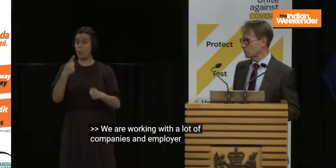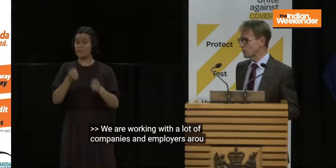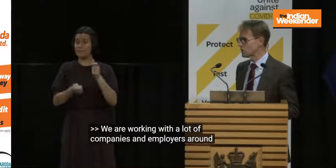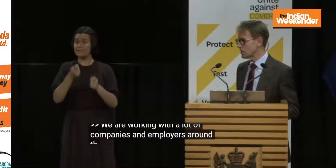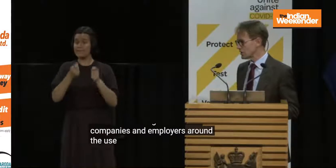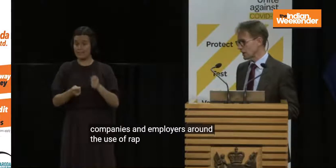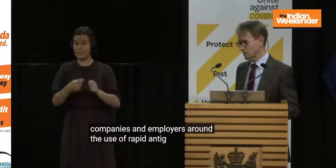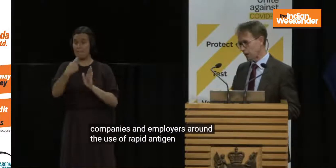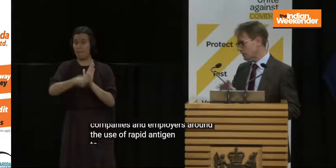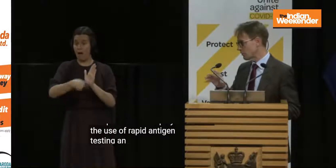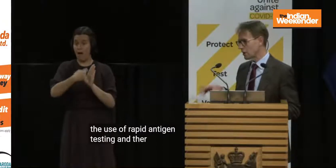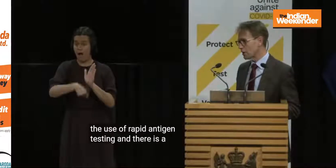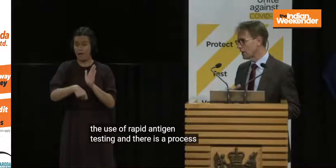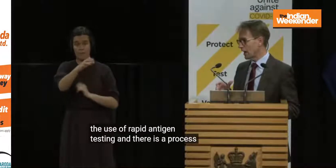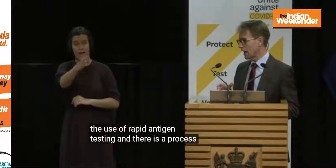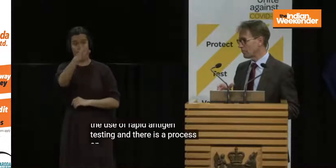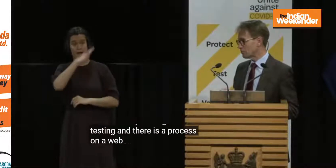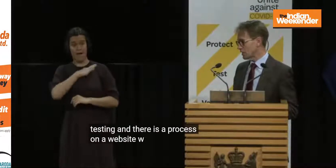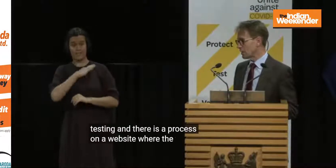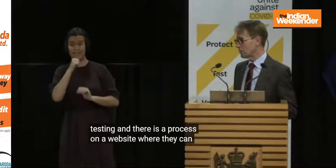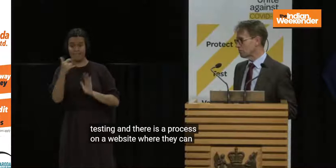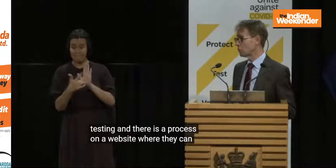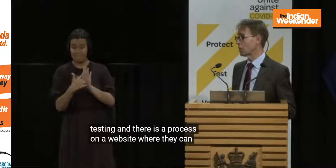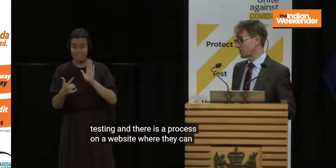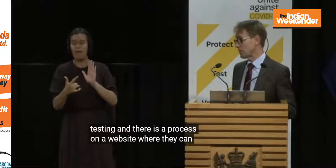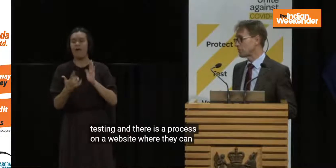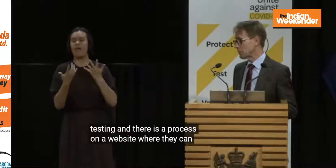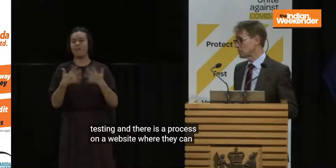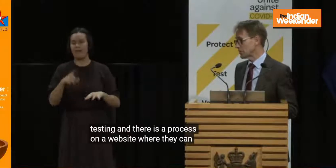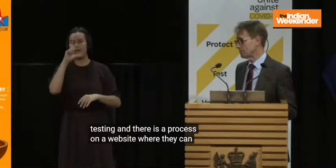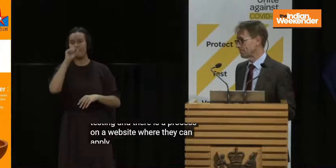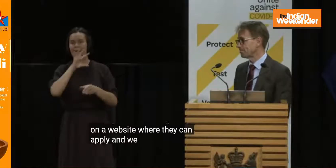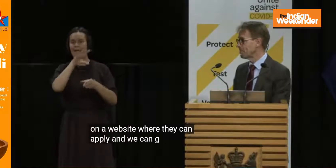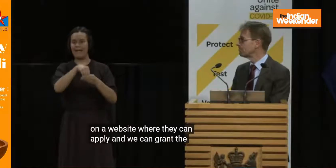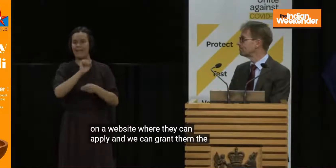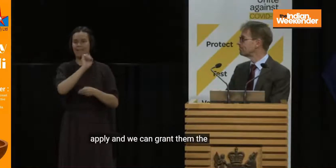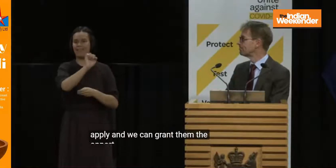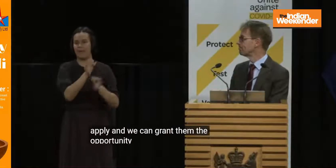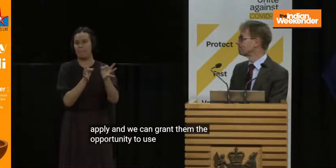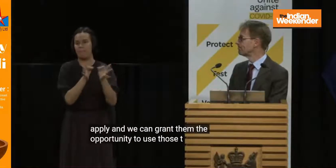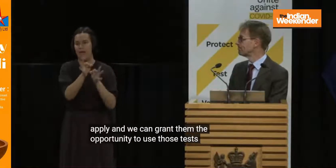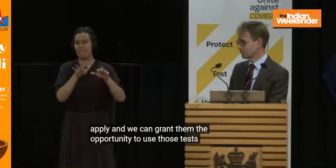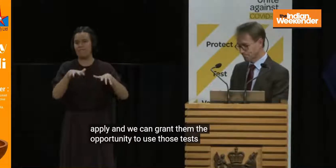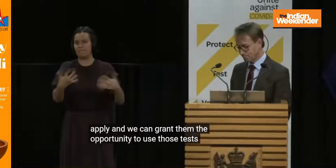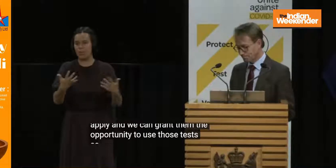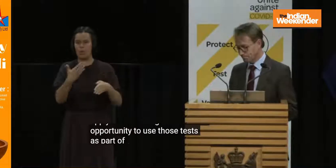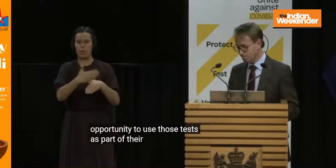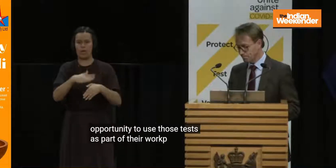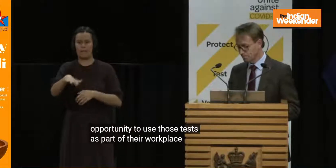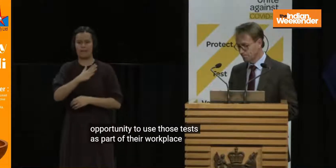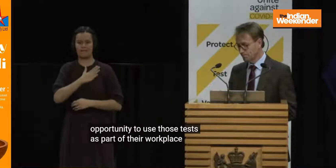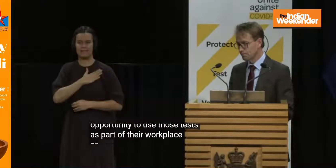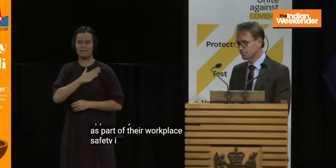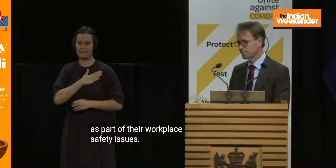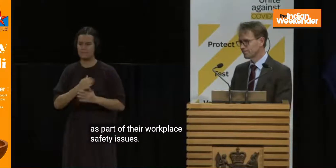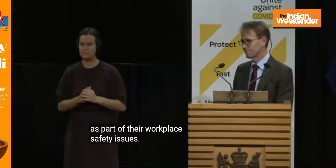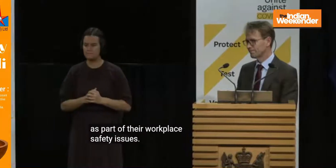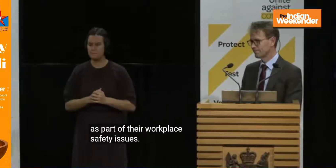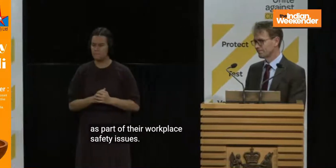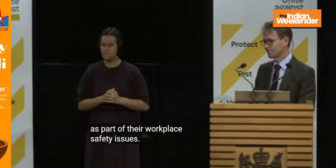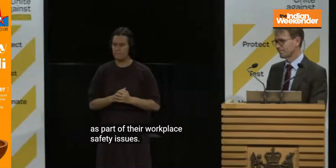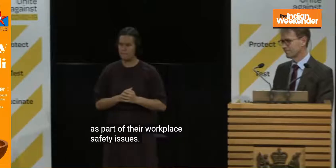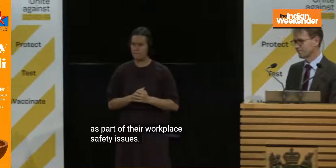to use those tests as part of their workplace safety measures. We'll come to Joe and then Luke and then Jenna, and then I'll pick up a few more after